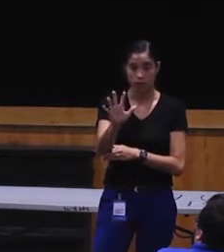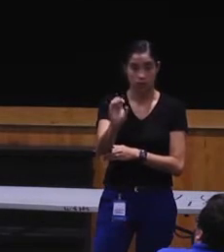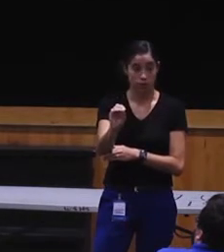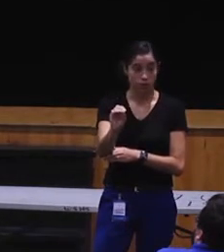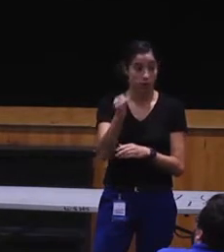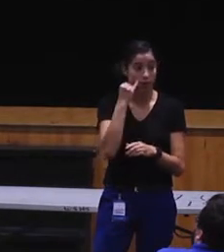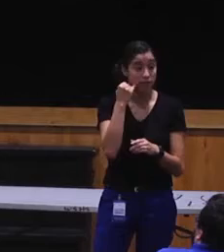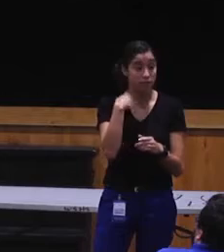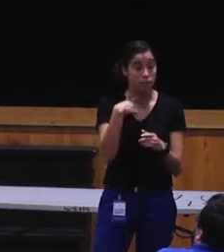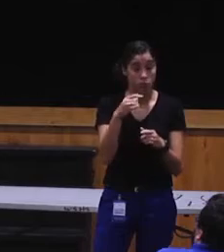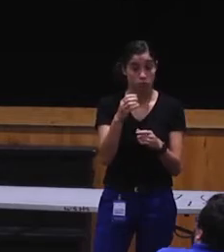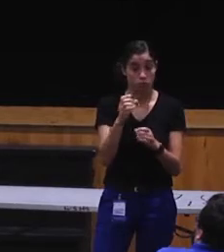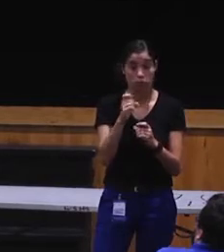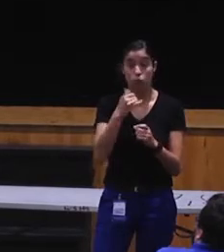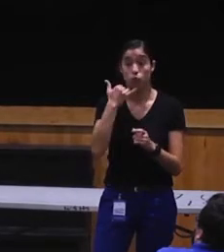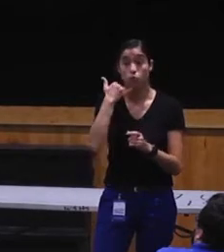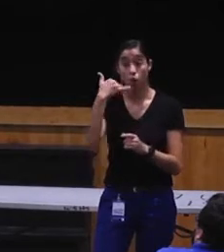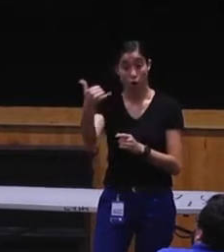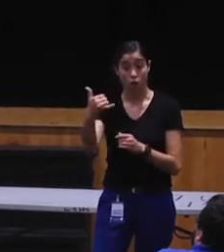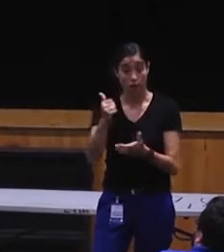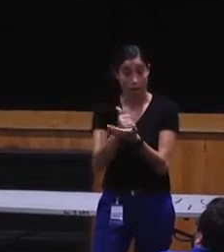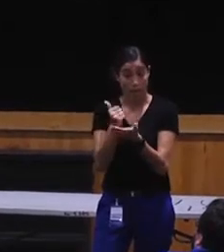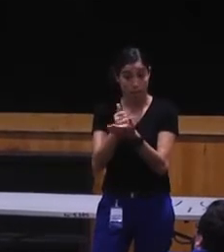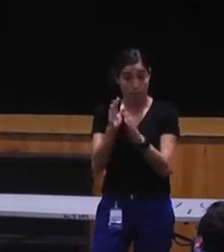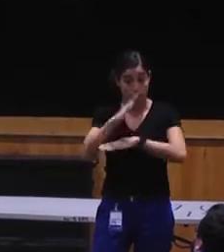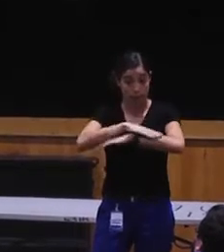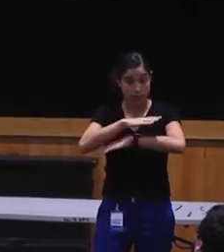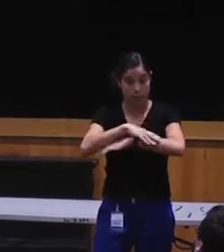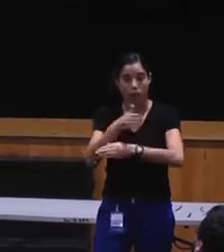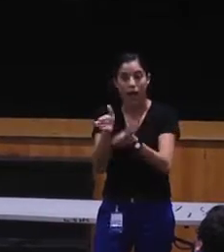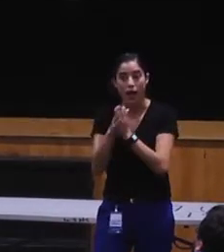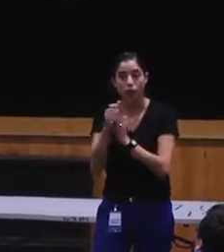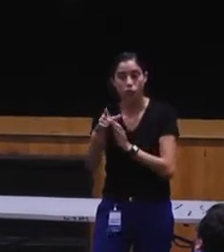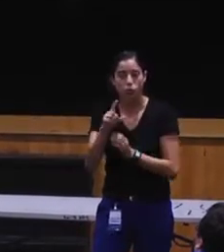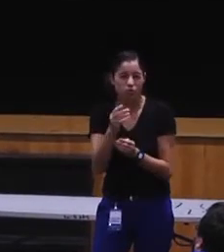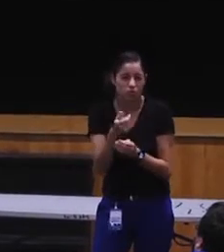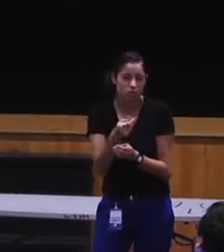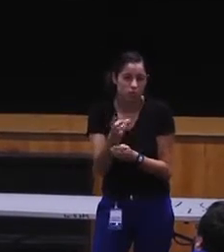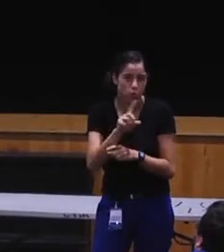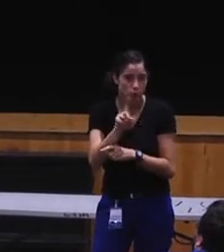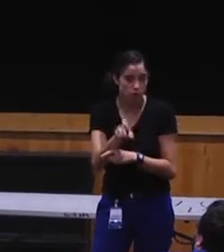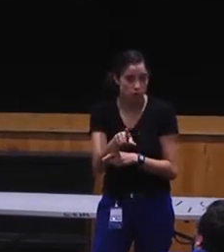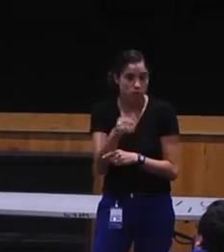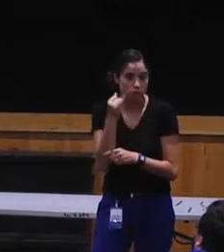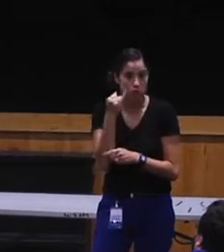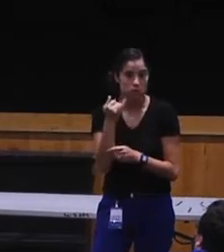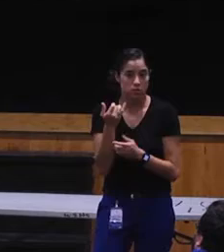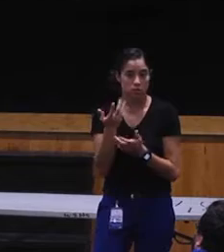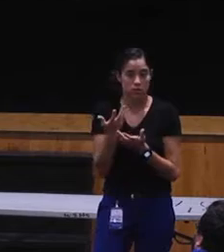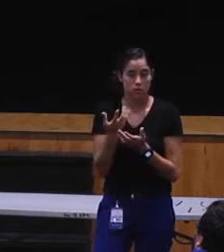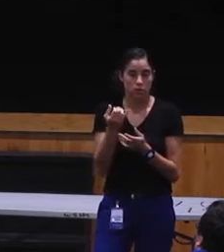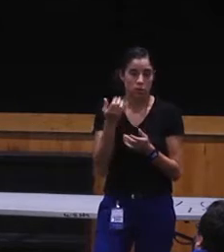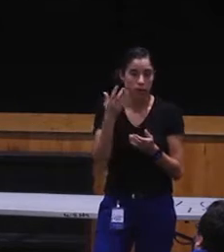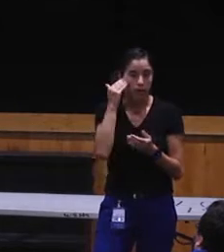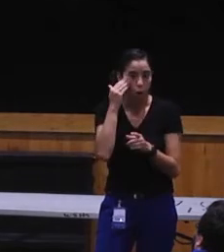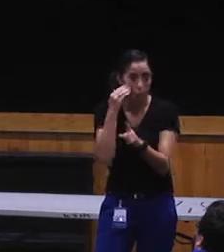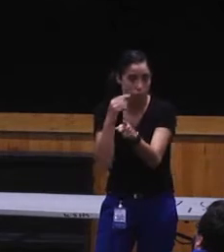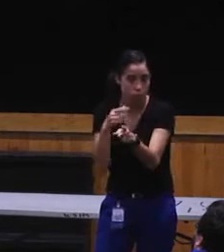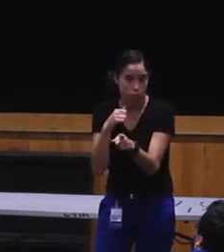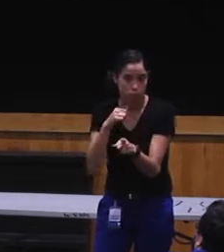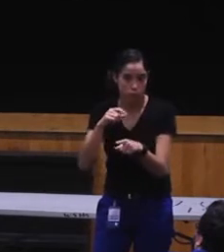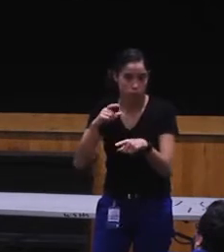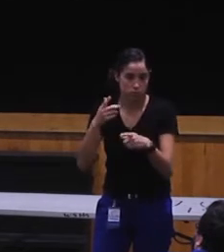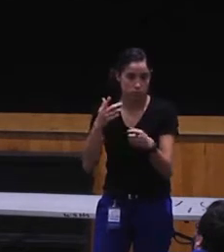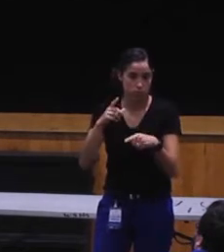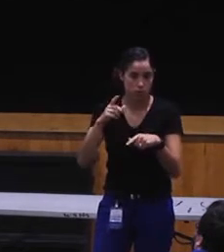You call the help desk. They're more than likely going to ask you a couple of questions so that we can verify that it's you, because you can't give them your ID